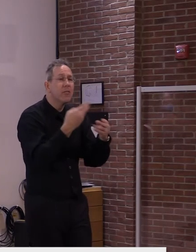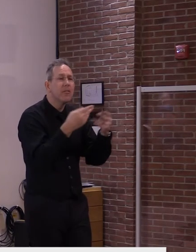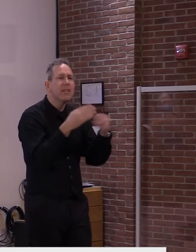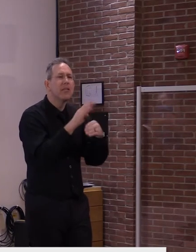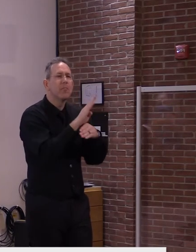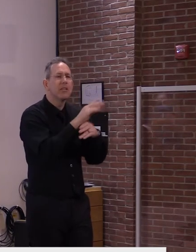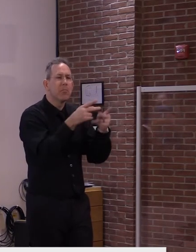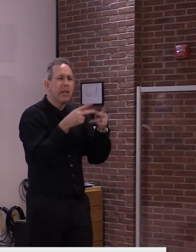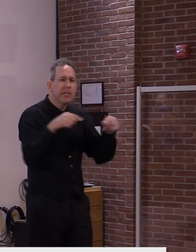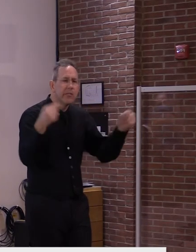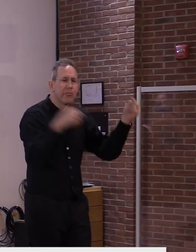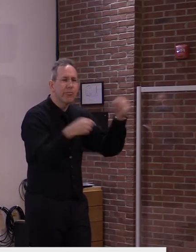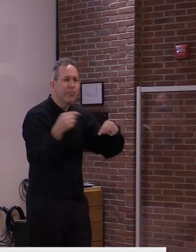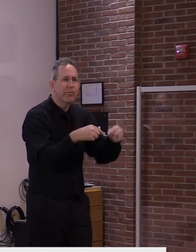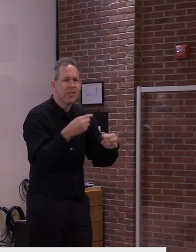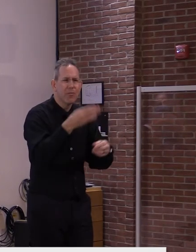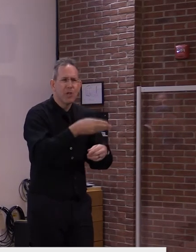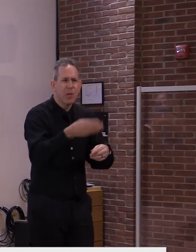Vermonters,